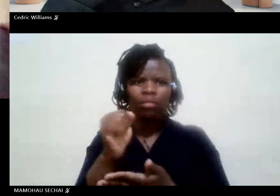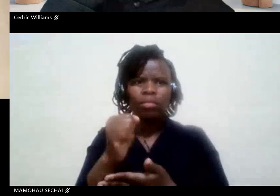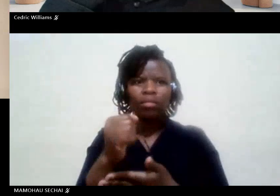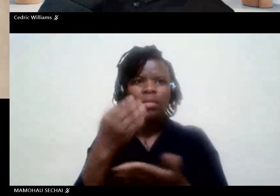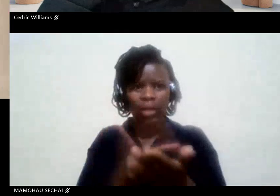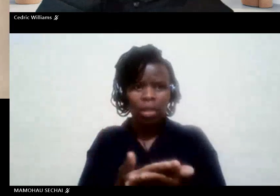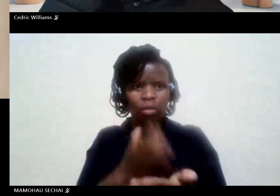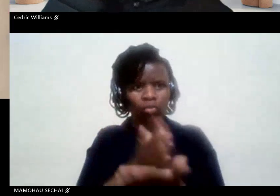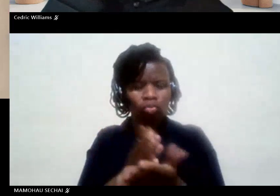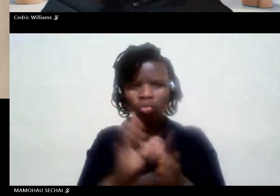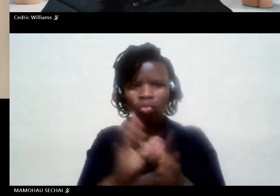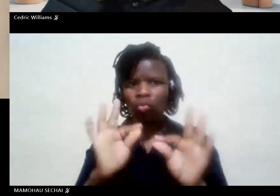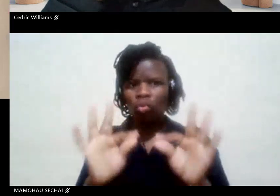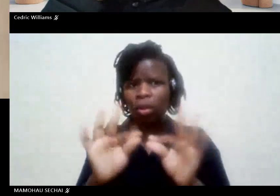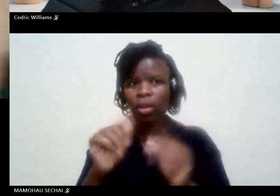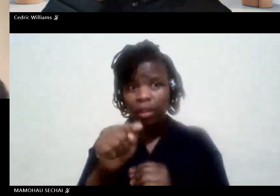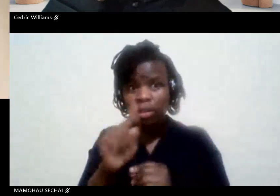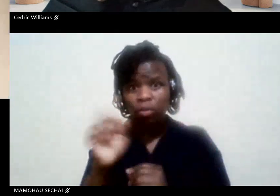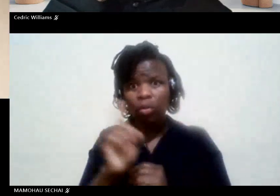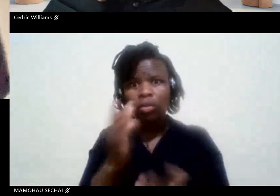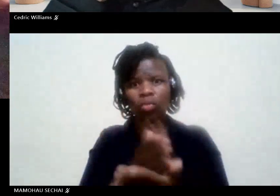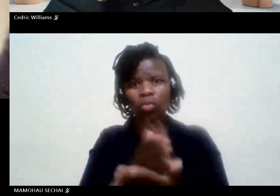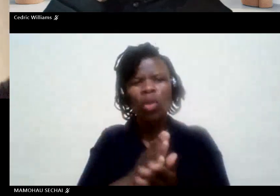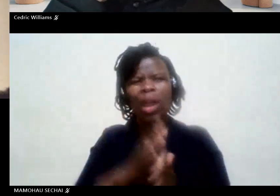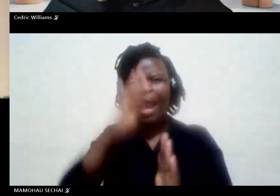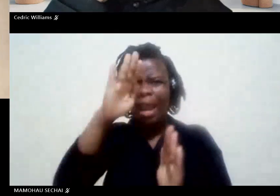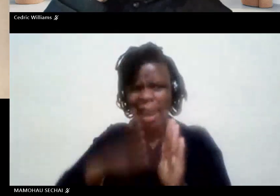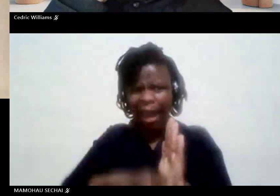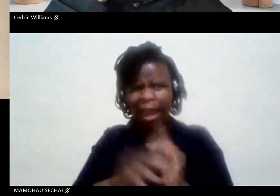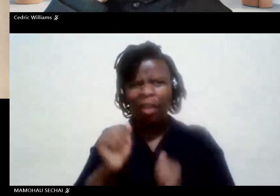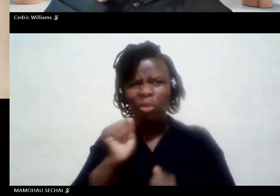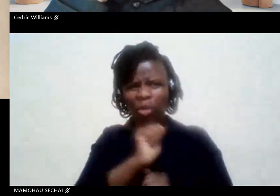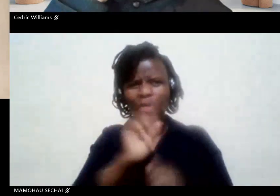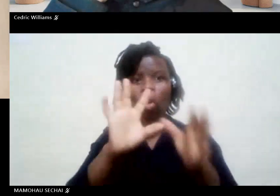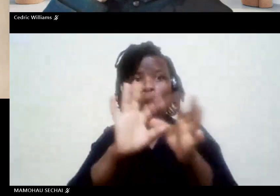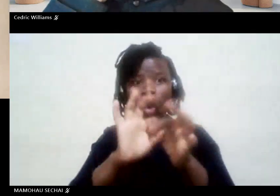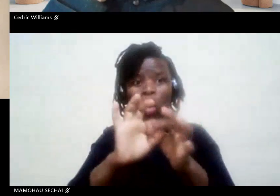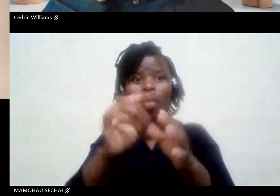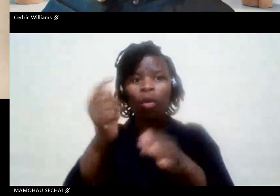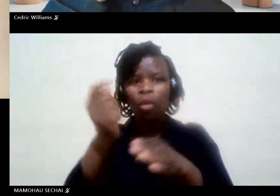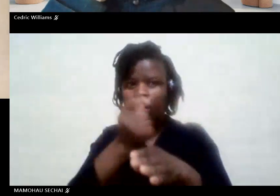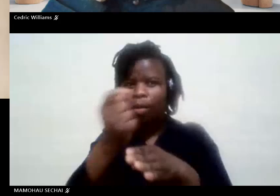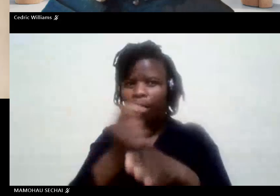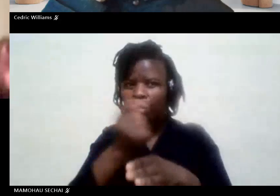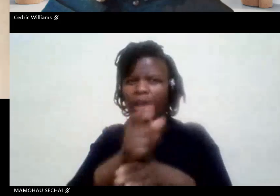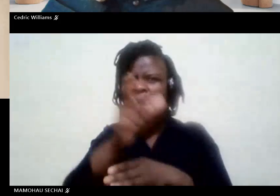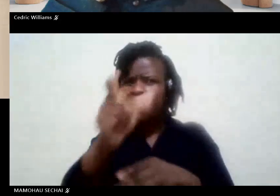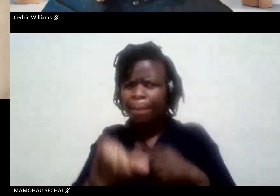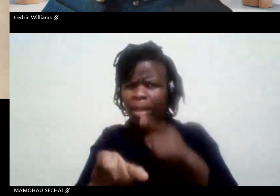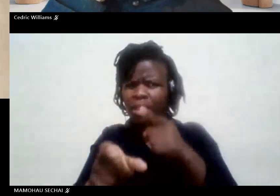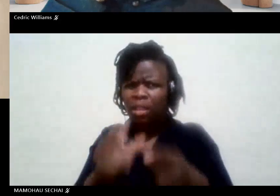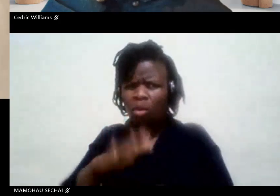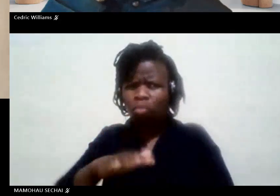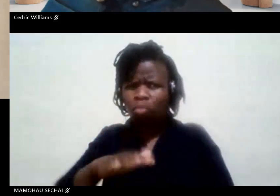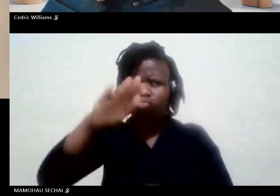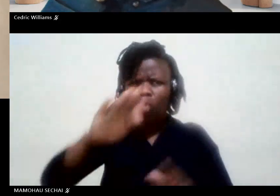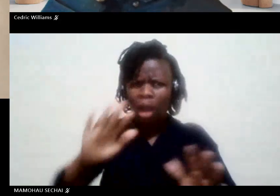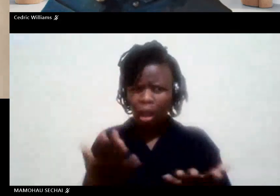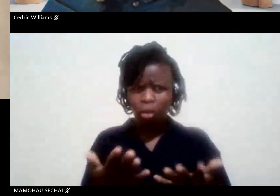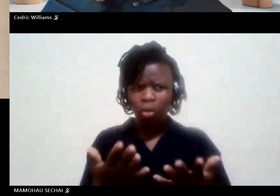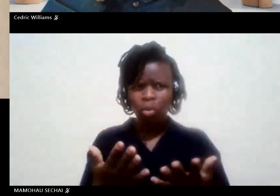to lack of home training. You need to go back to how was that person raised, and you start finding issues with